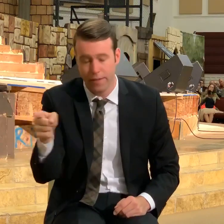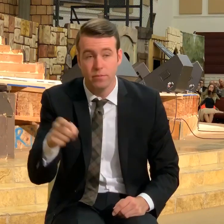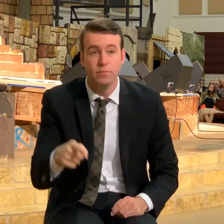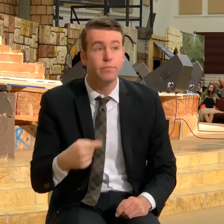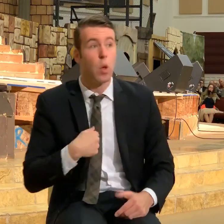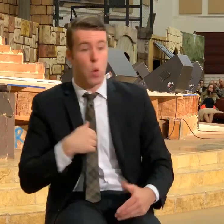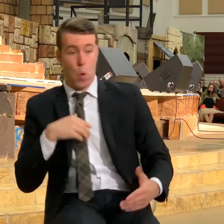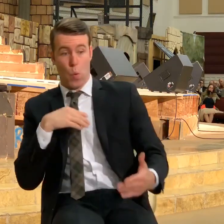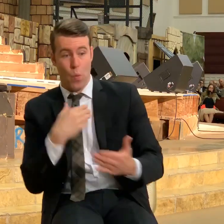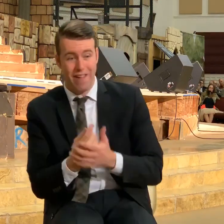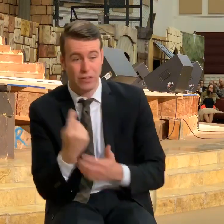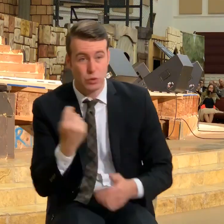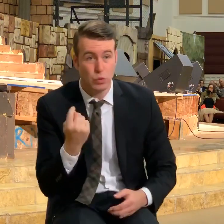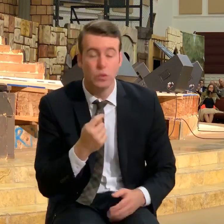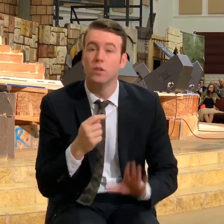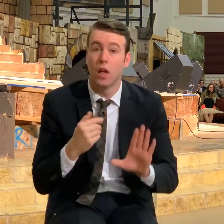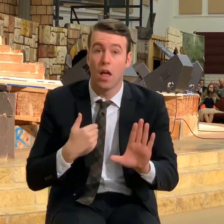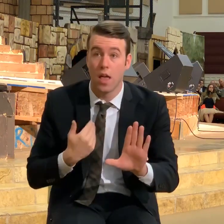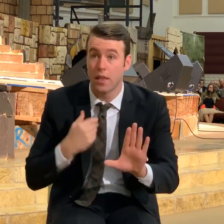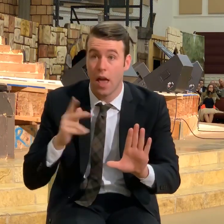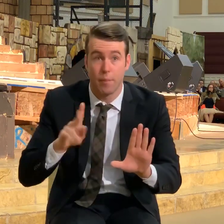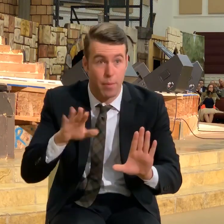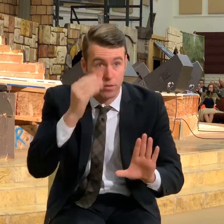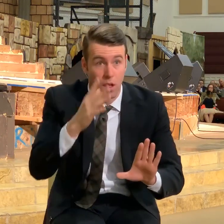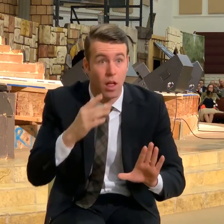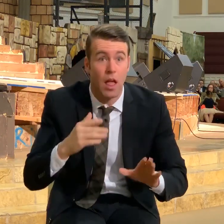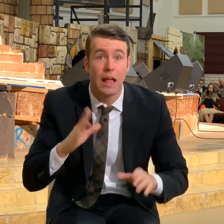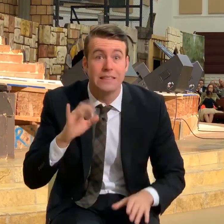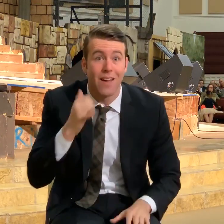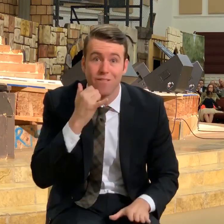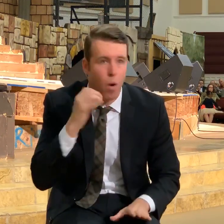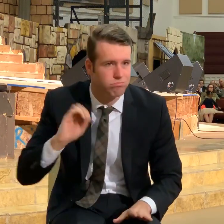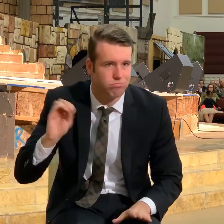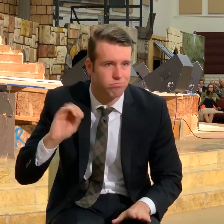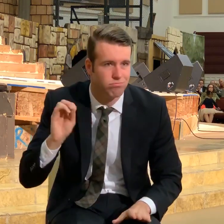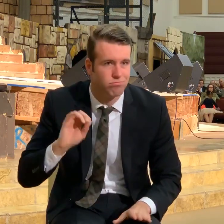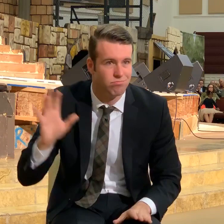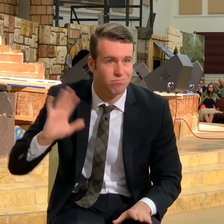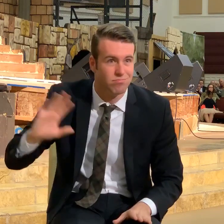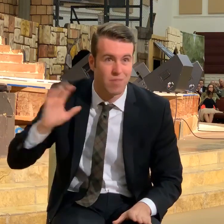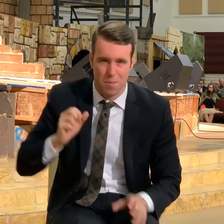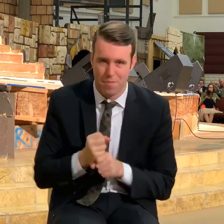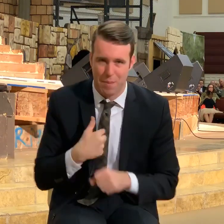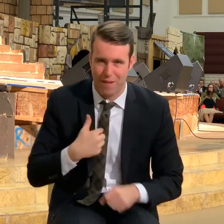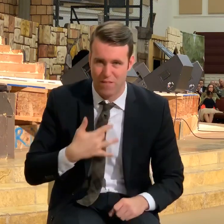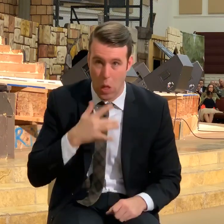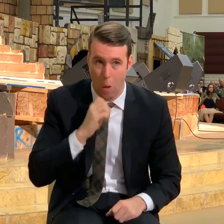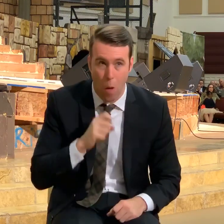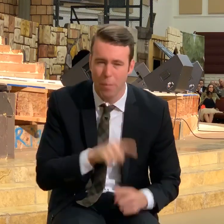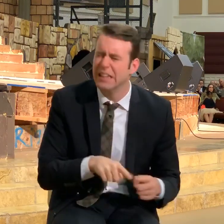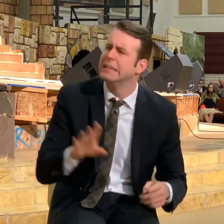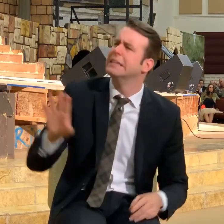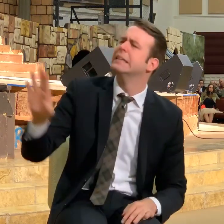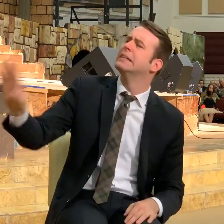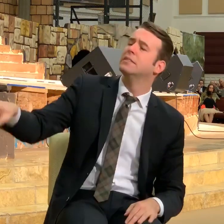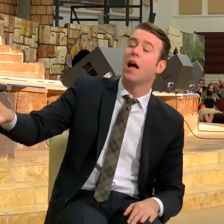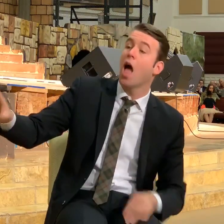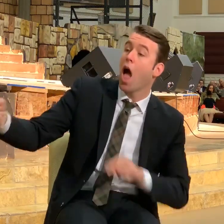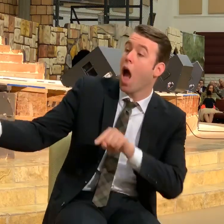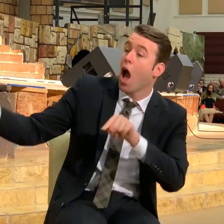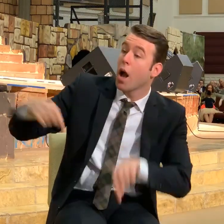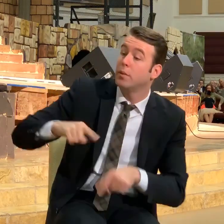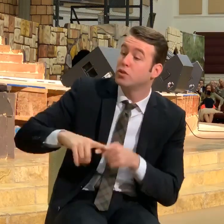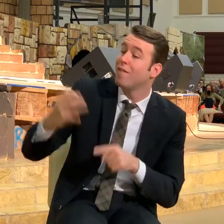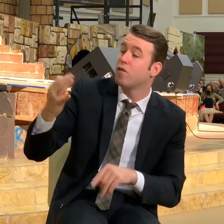called us and he got a hold of us. And young people, this was before cell phones. He had to track us down. That makes me feel real old. But he tracked us down and said, hey, don't come